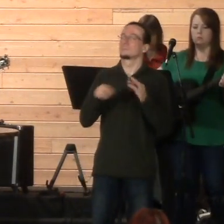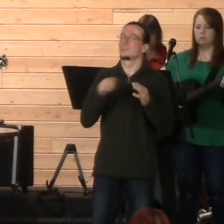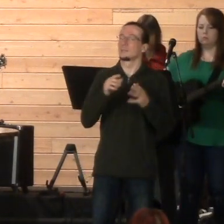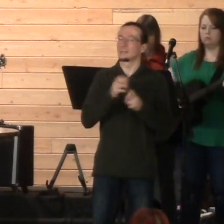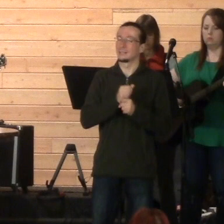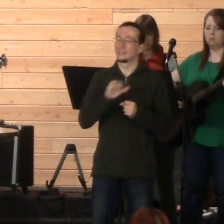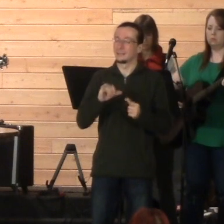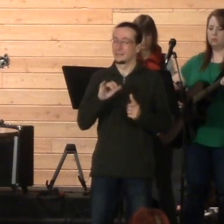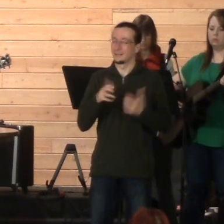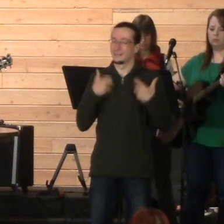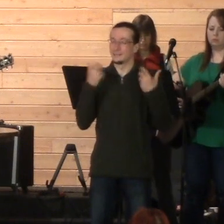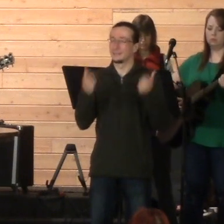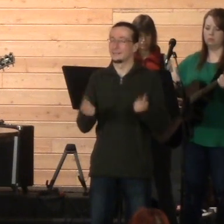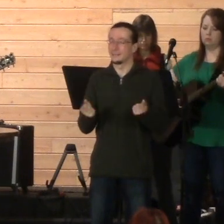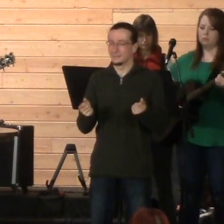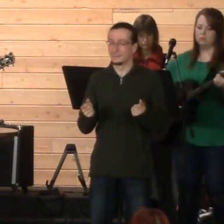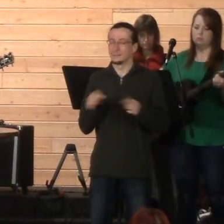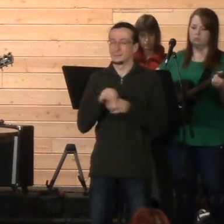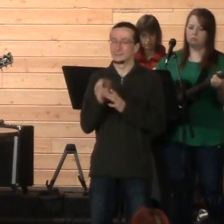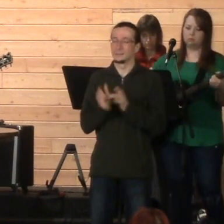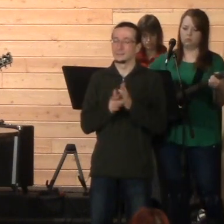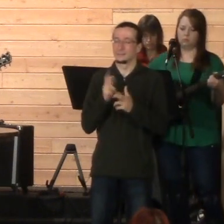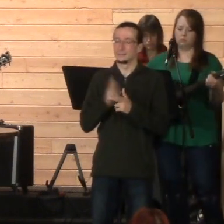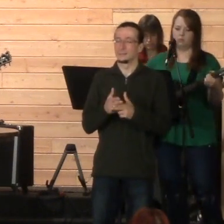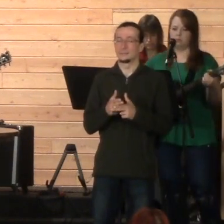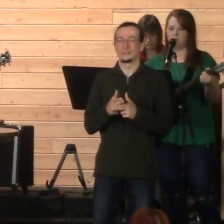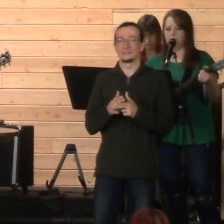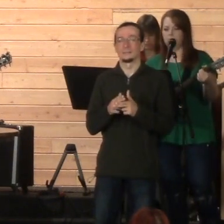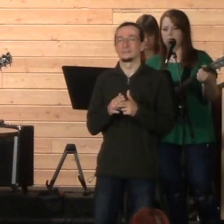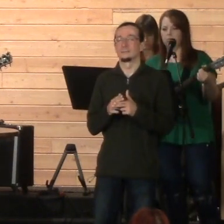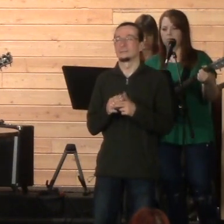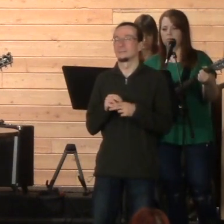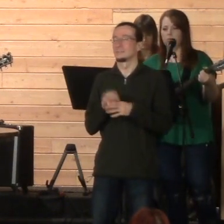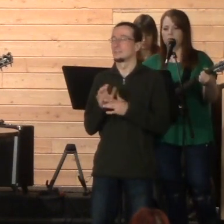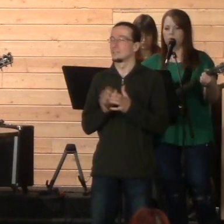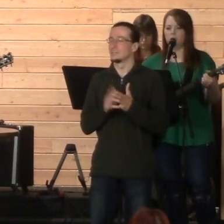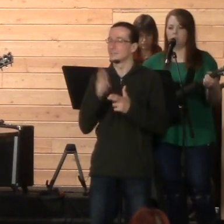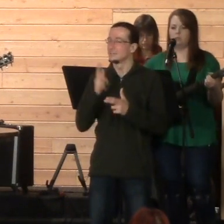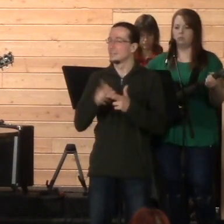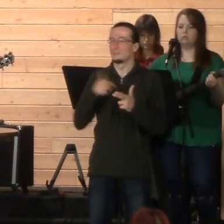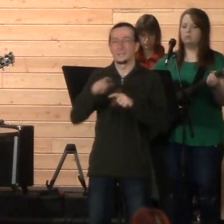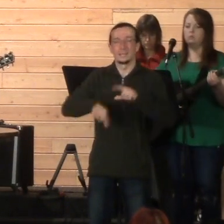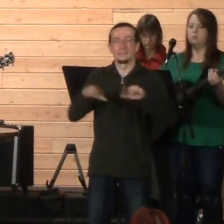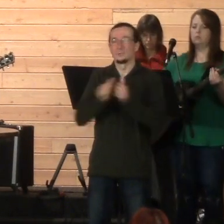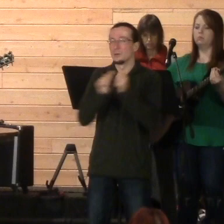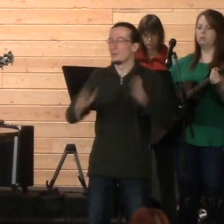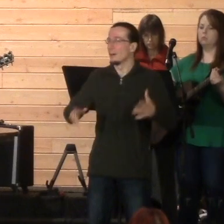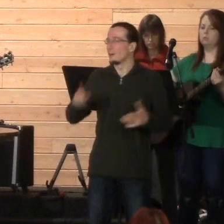In Jesus' name, we can't go without you.